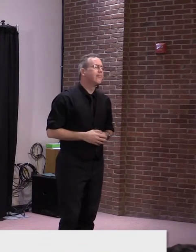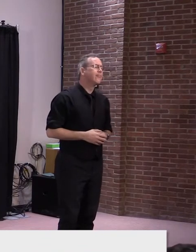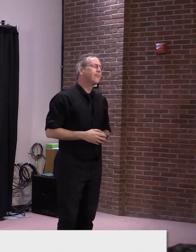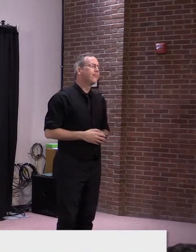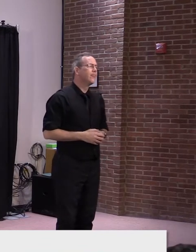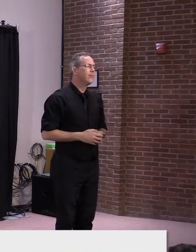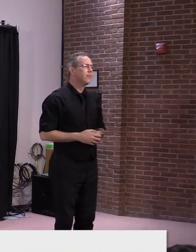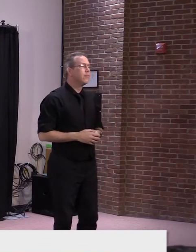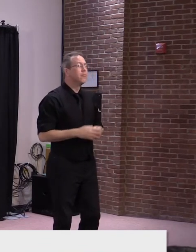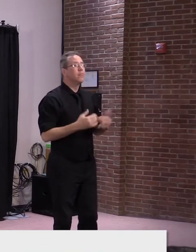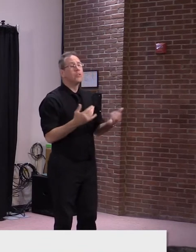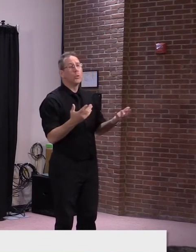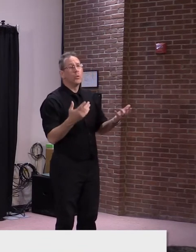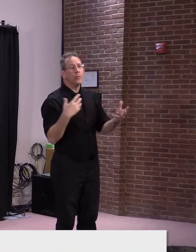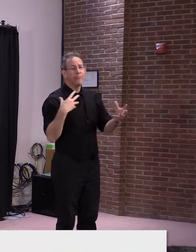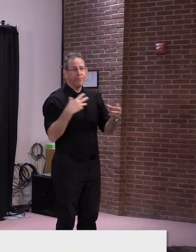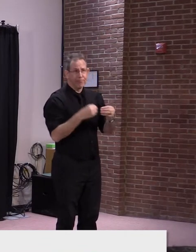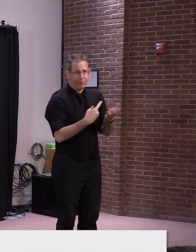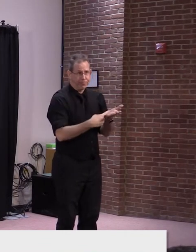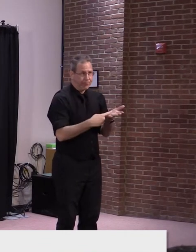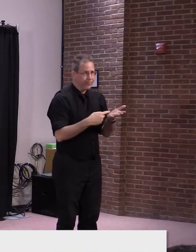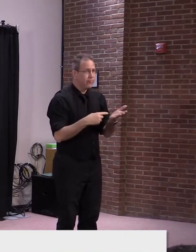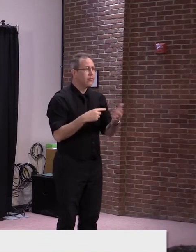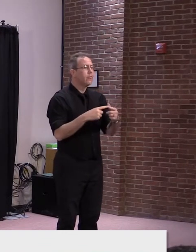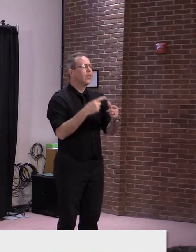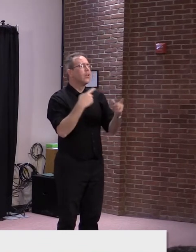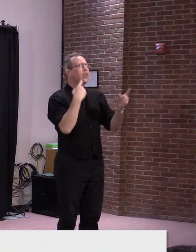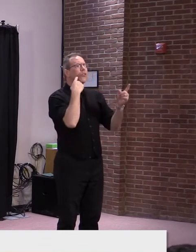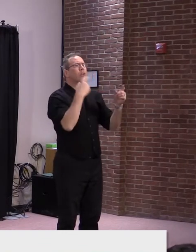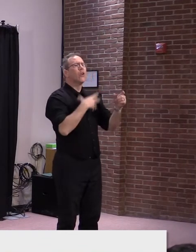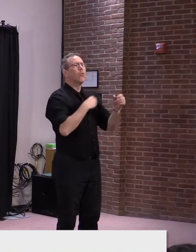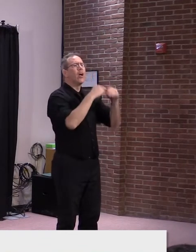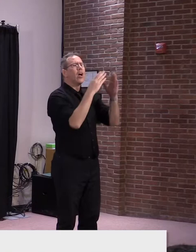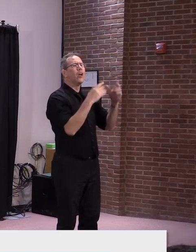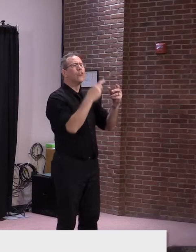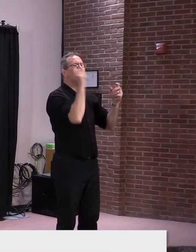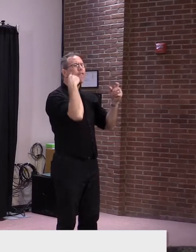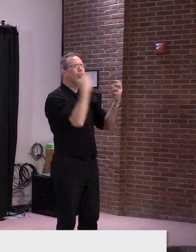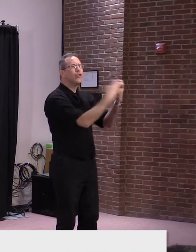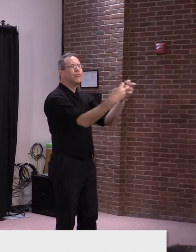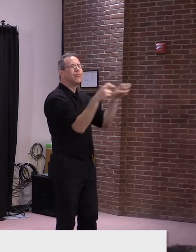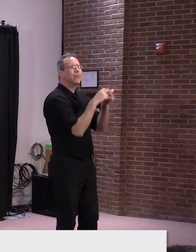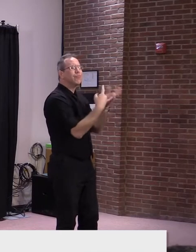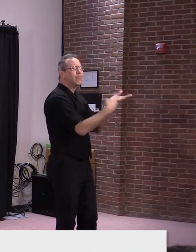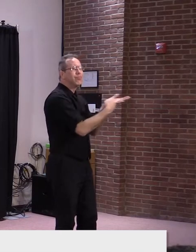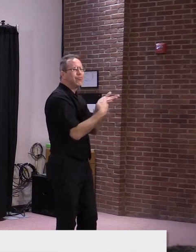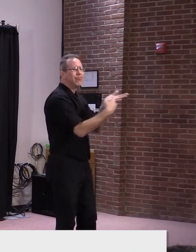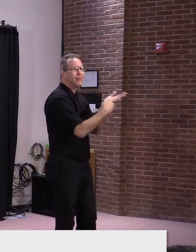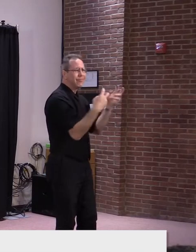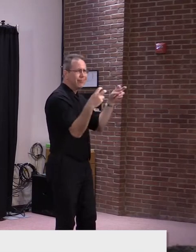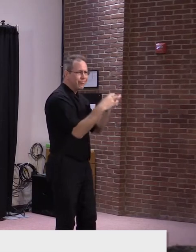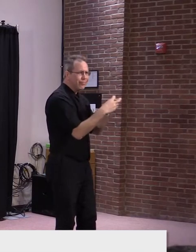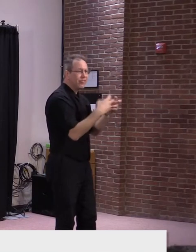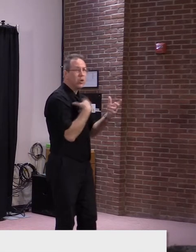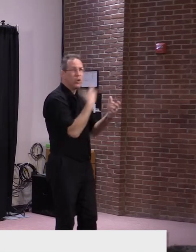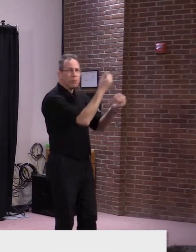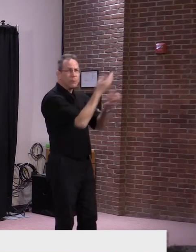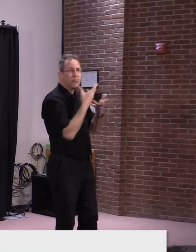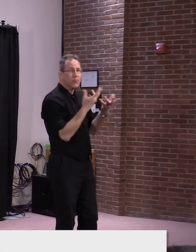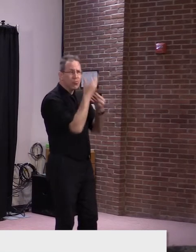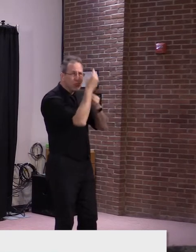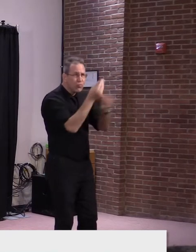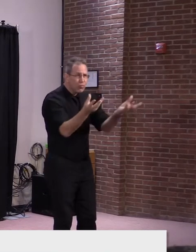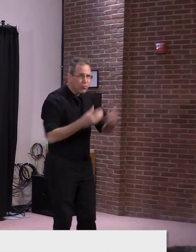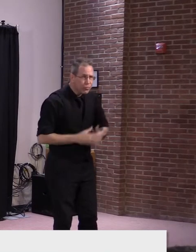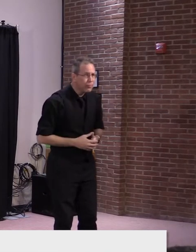First, I just got off the phone with other governors and White House officials, and here's what we heard. Dr.